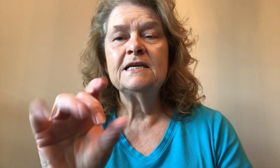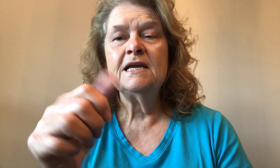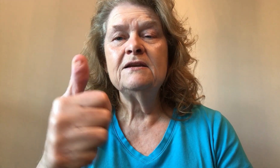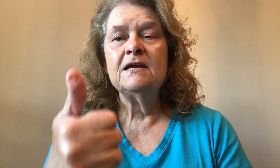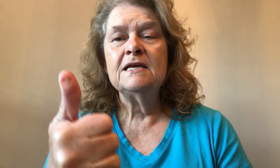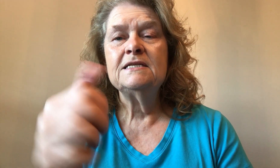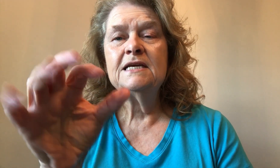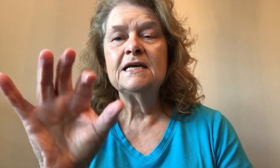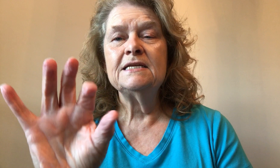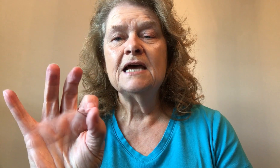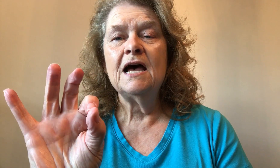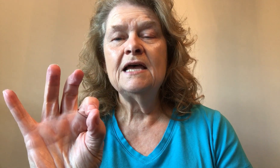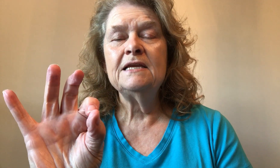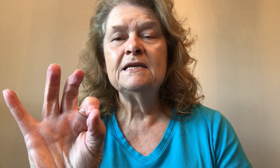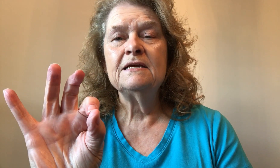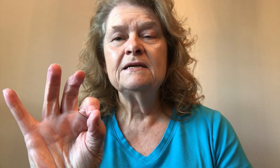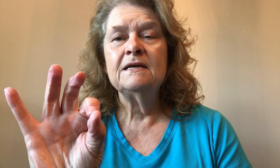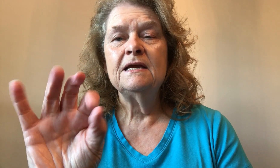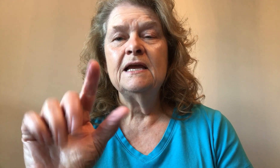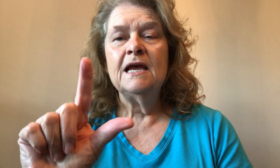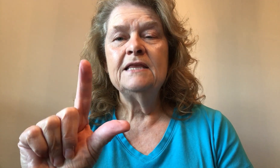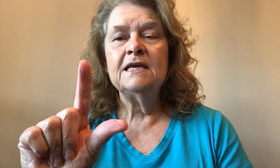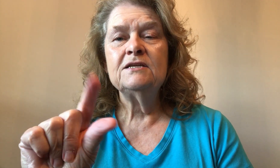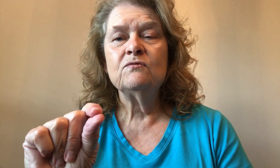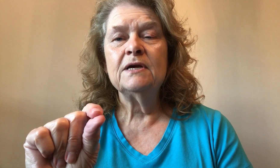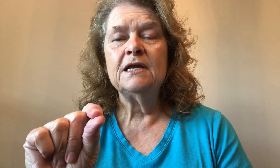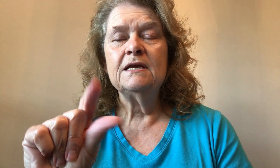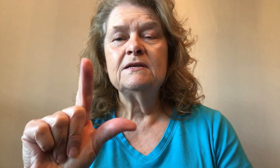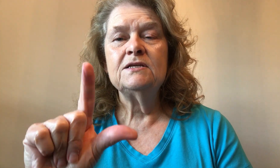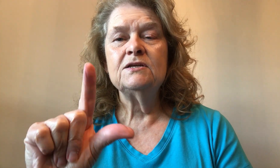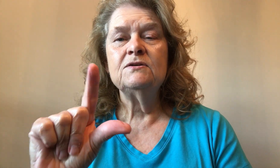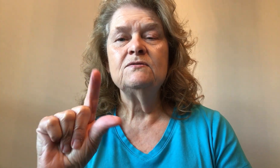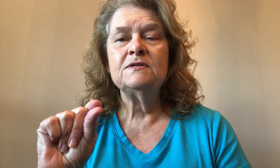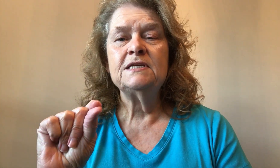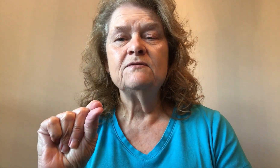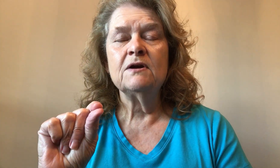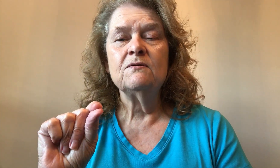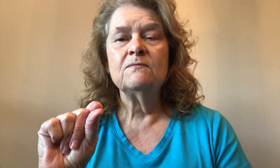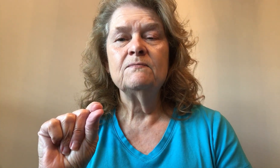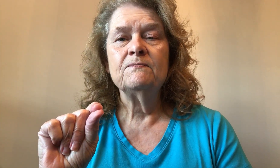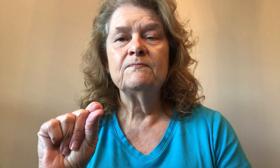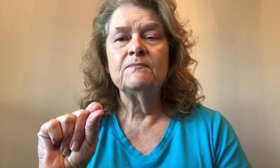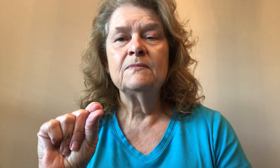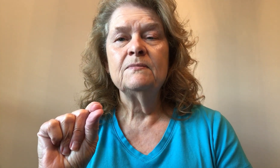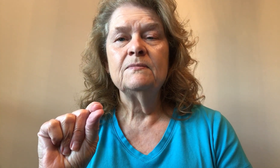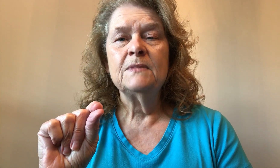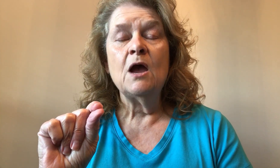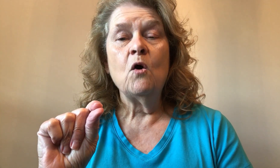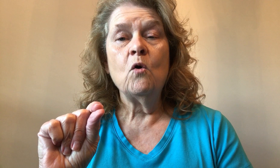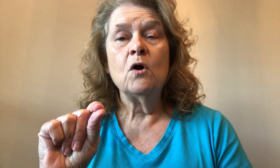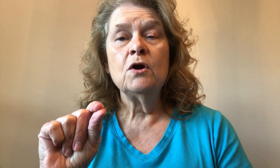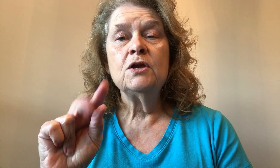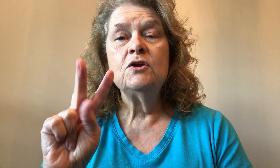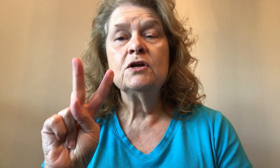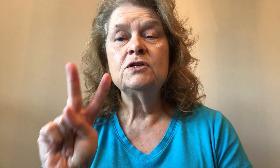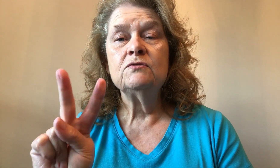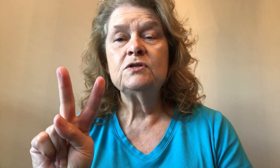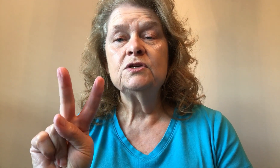19, 10, 9. And then 20, 2, 0. Or you can do